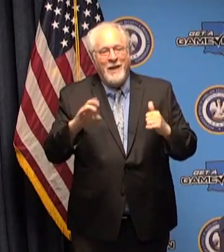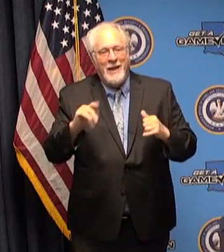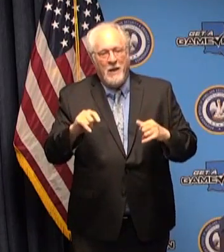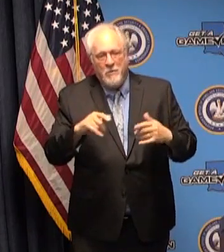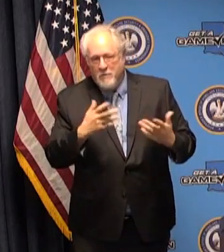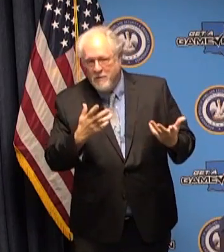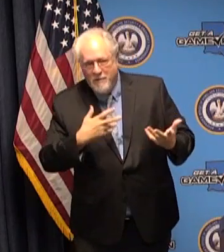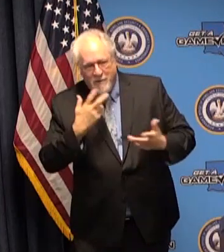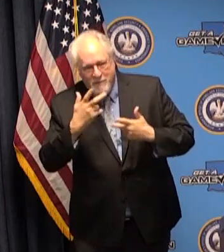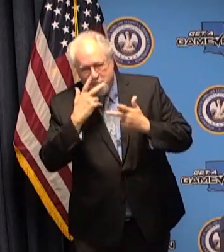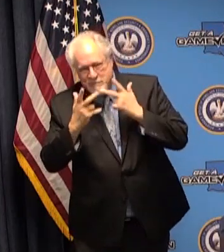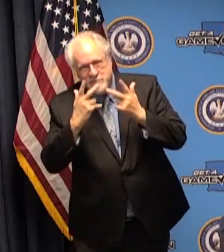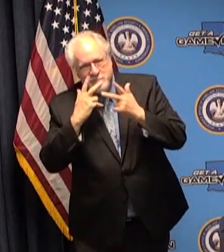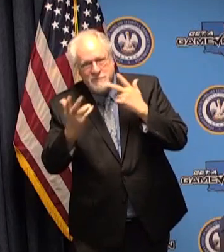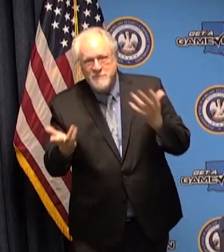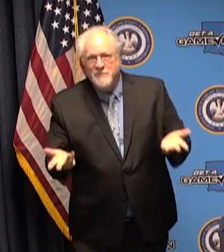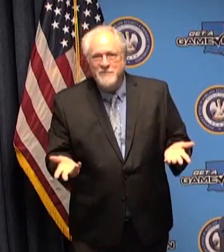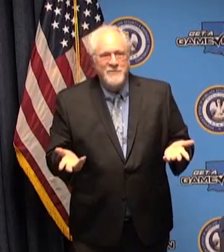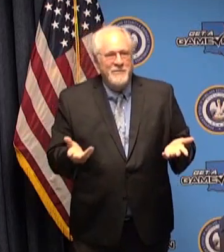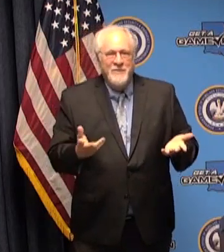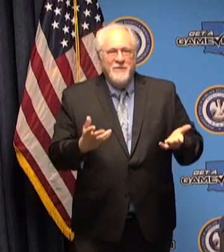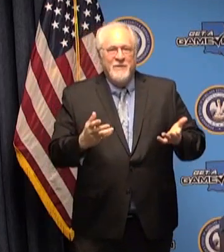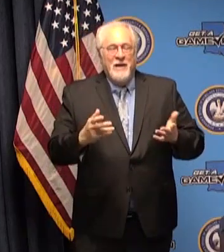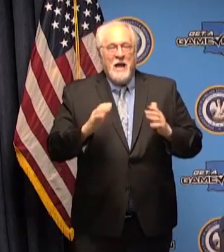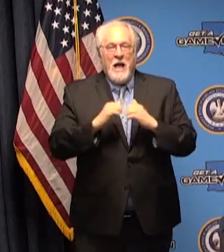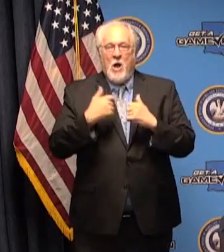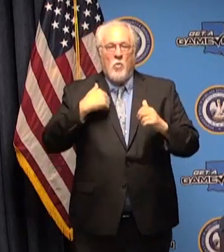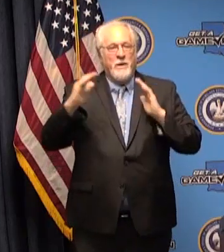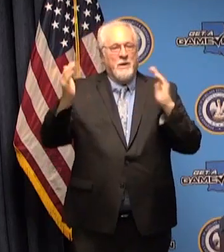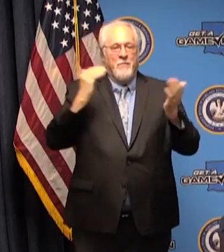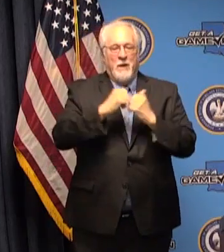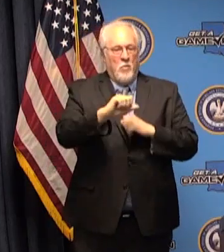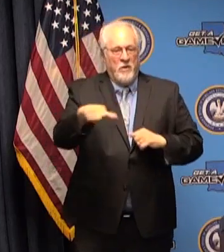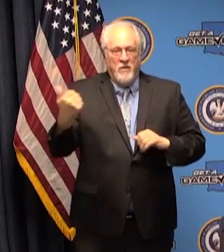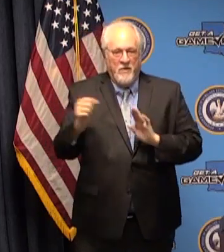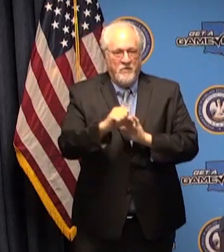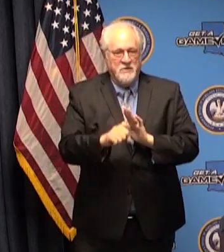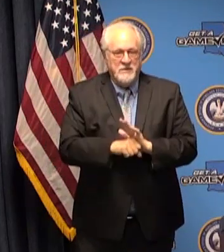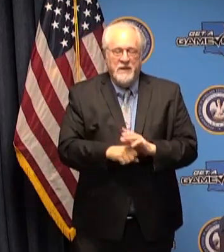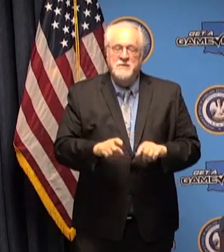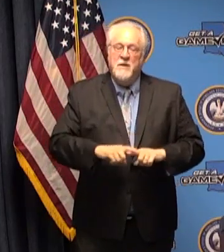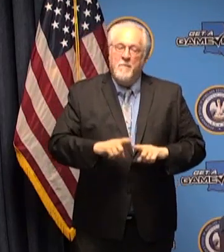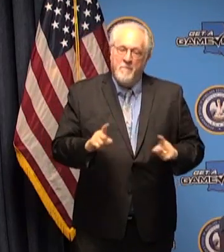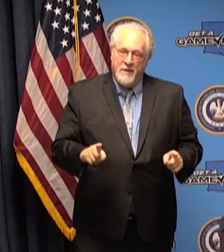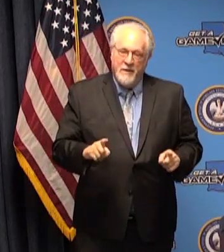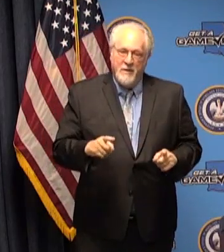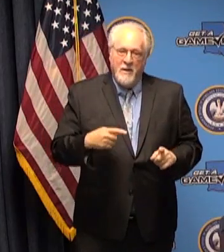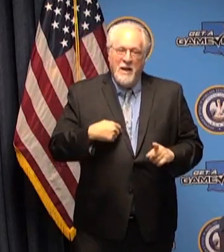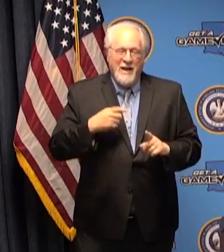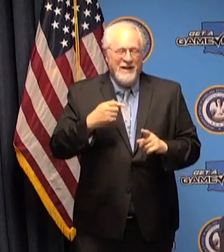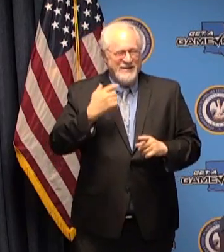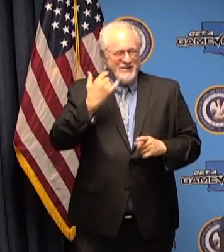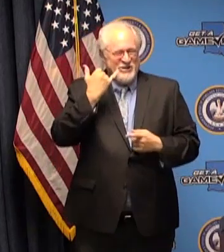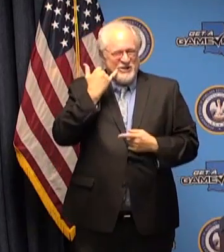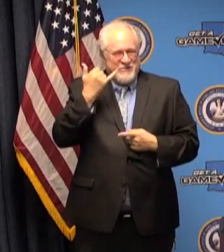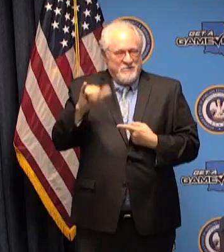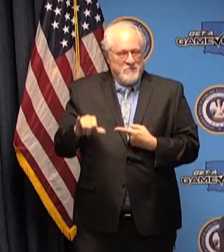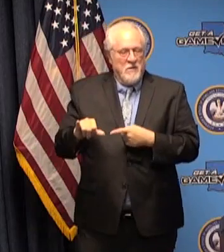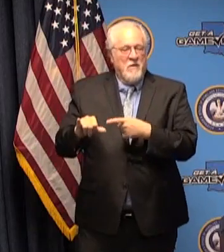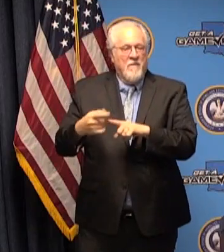know exactly how our state compares or contrasts to others around the country. But I did just get off the phone call